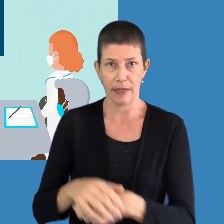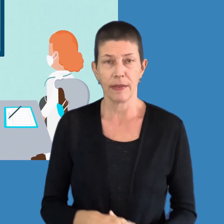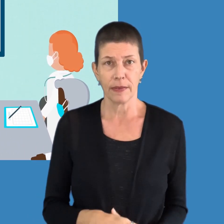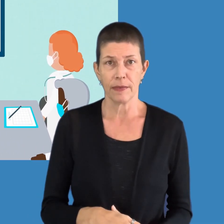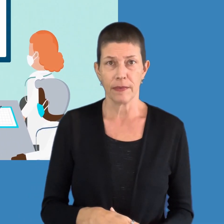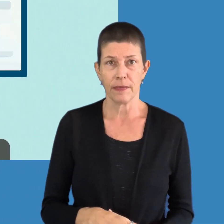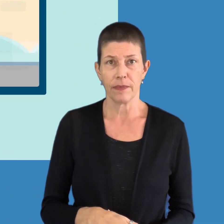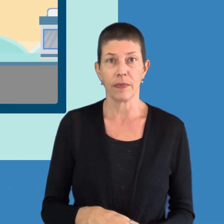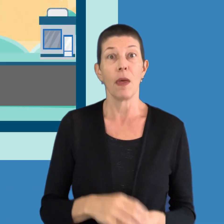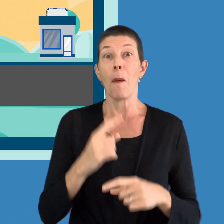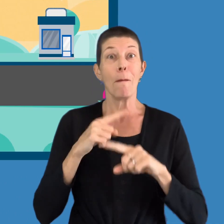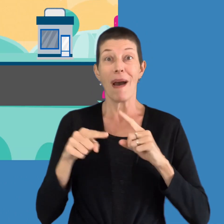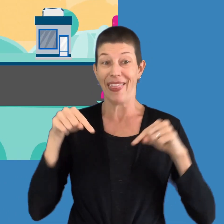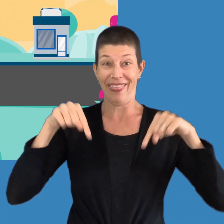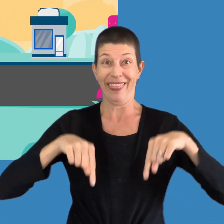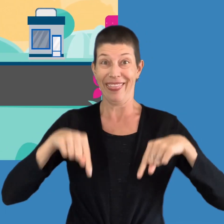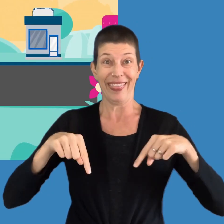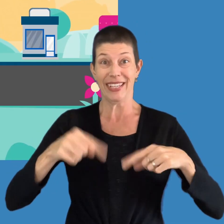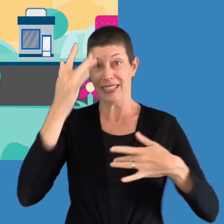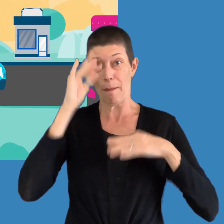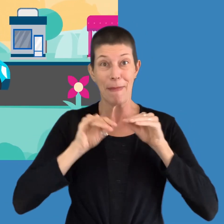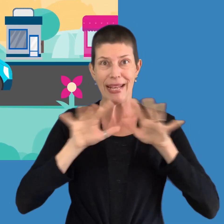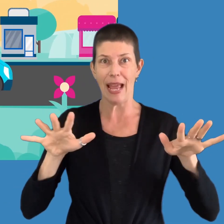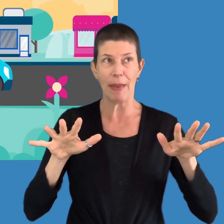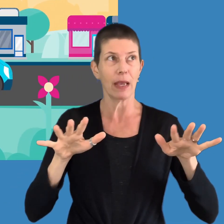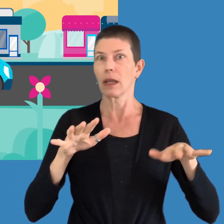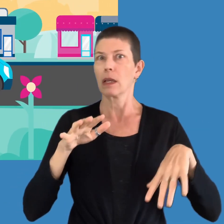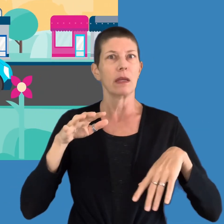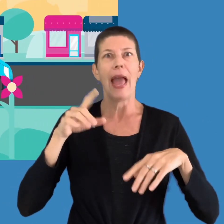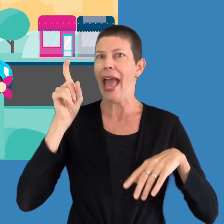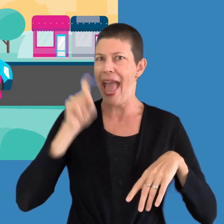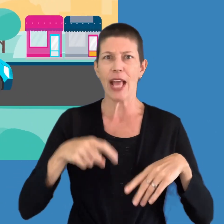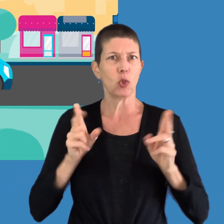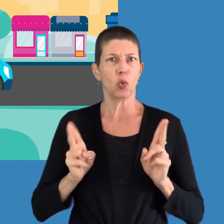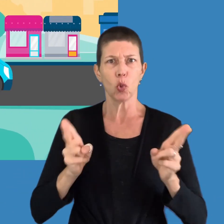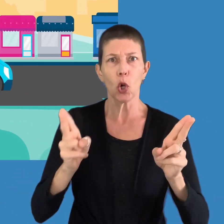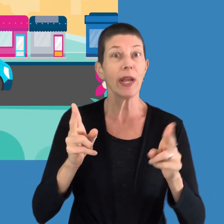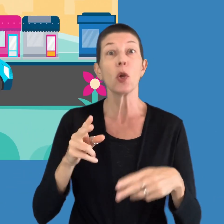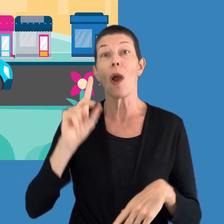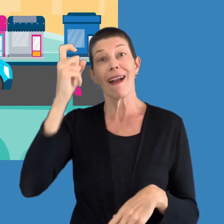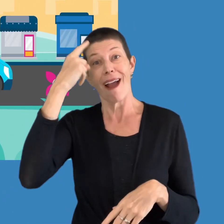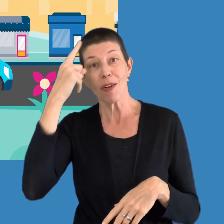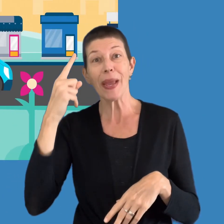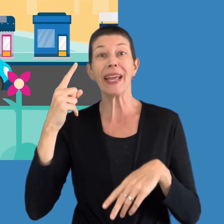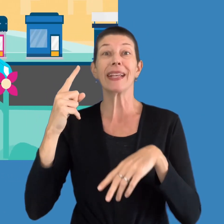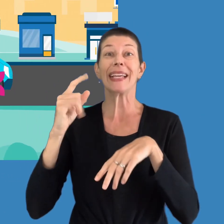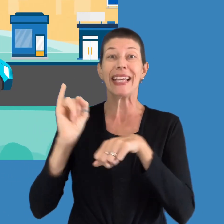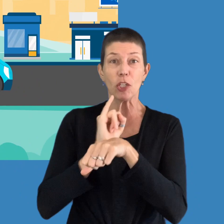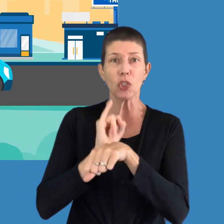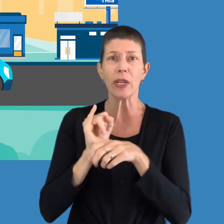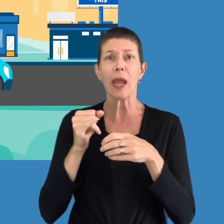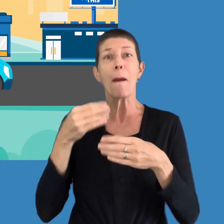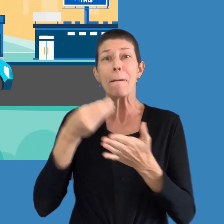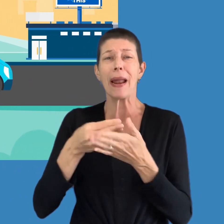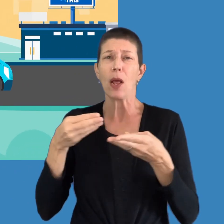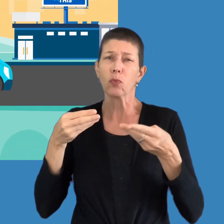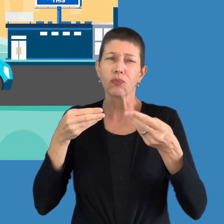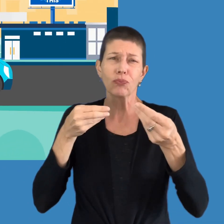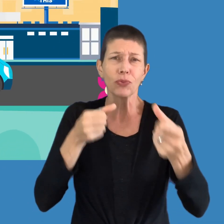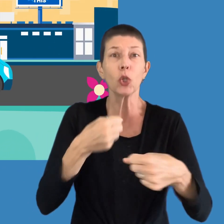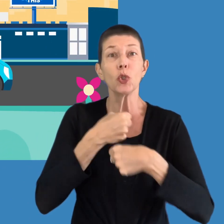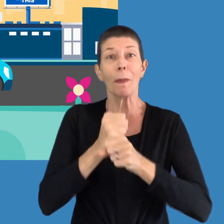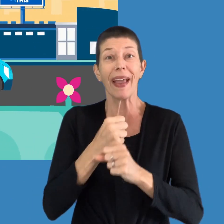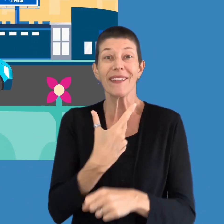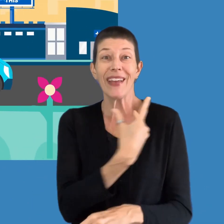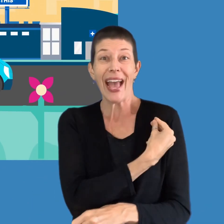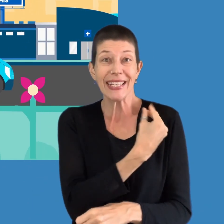them. But addressing this pandemic couldn't wait. So government and industry invested millions of dollars